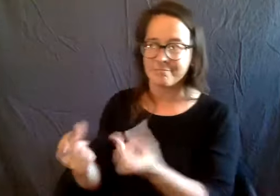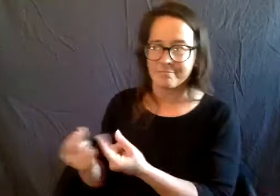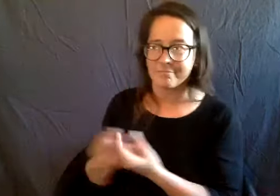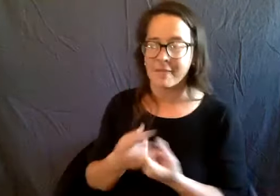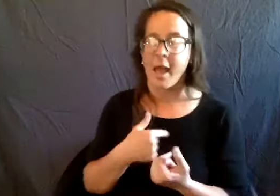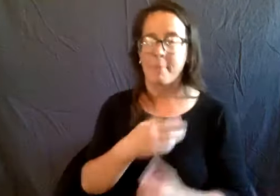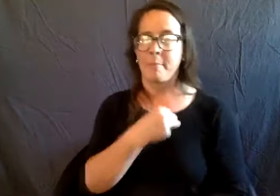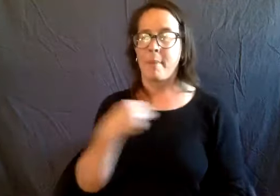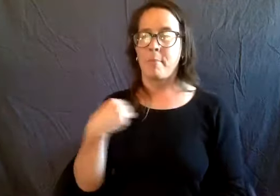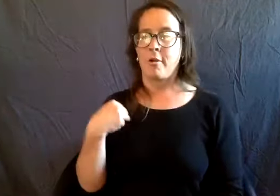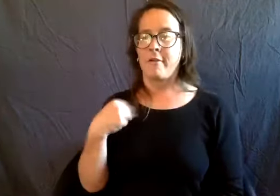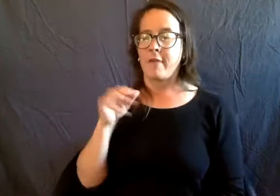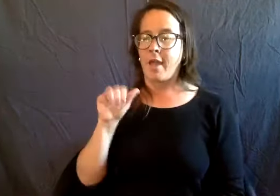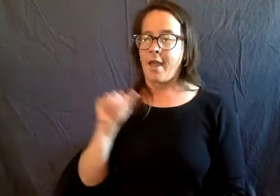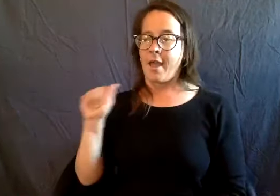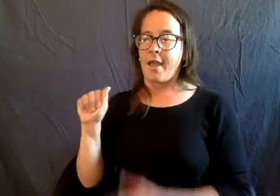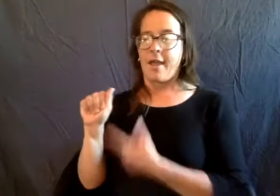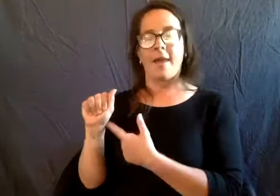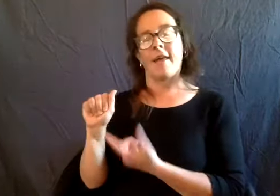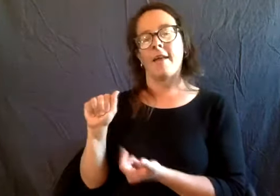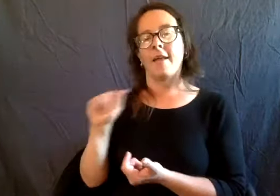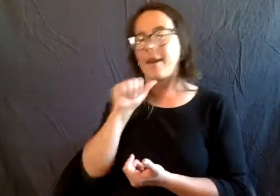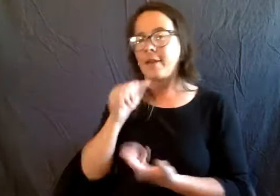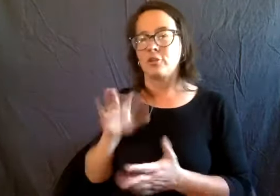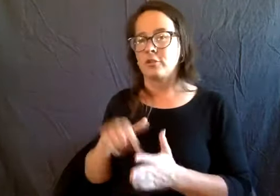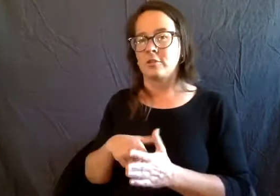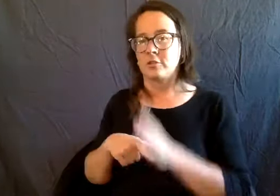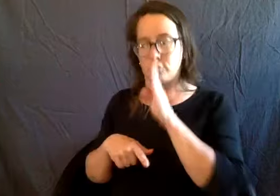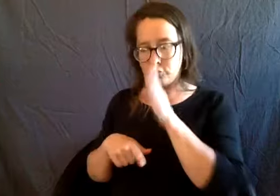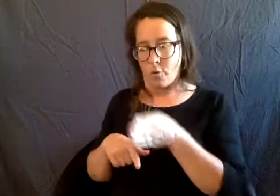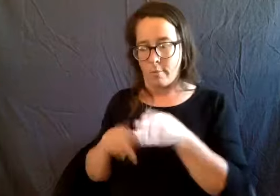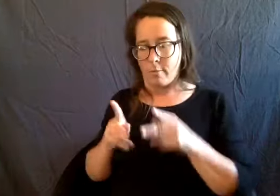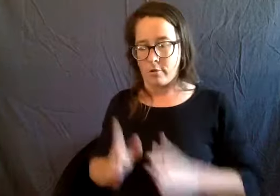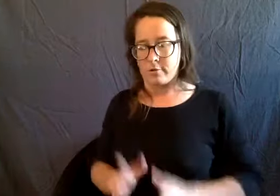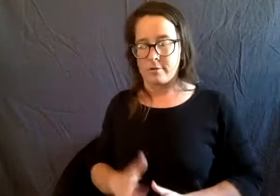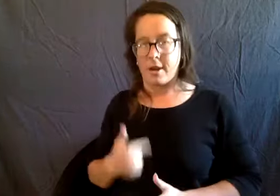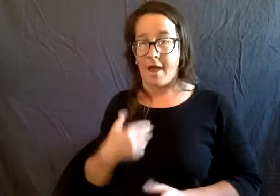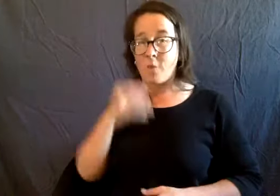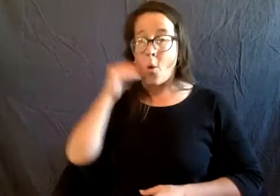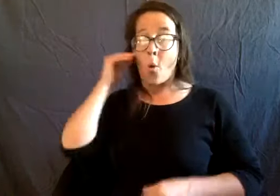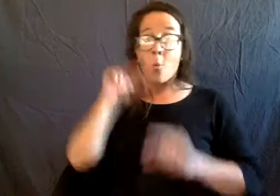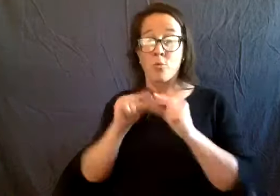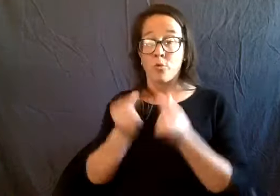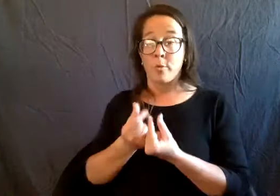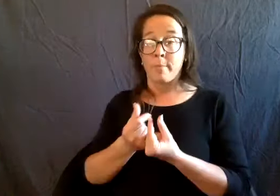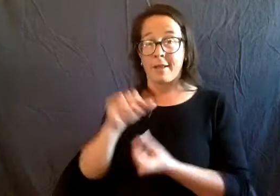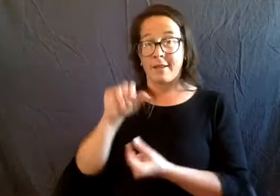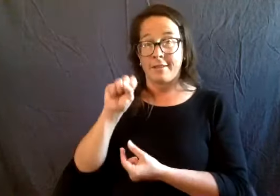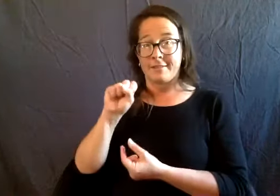And I'm a member of Alcoholics Anonymous, not just a sober person. And I have a home group in Santa Fe, New Mexico.